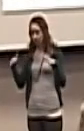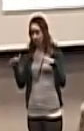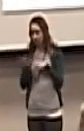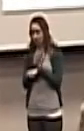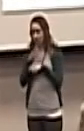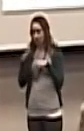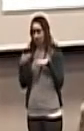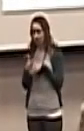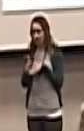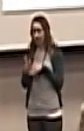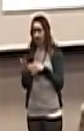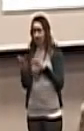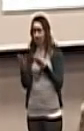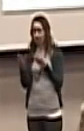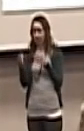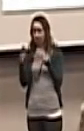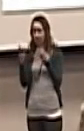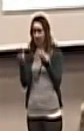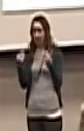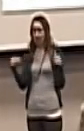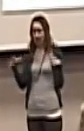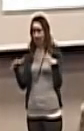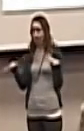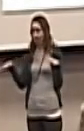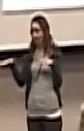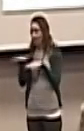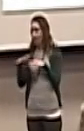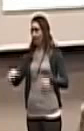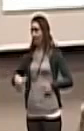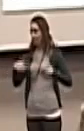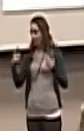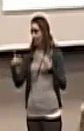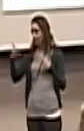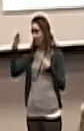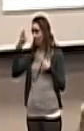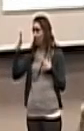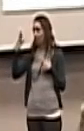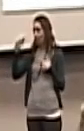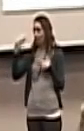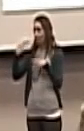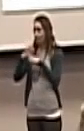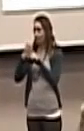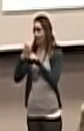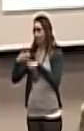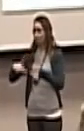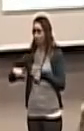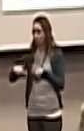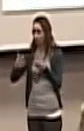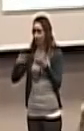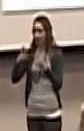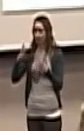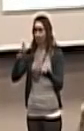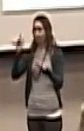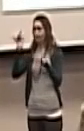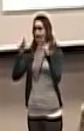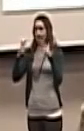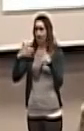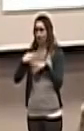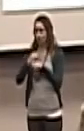would be covered with life. And the God of creation would bring forth his most majestic creation, as he would